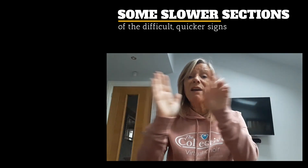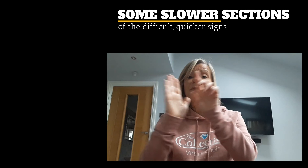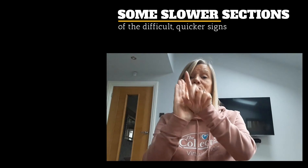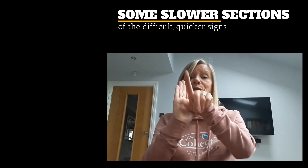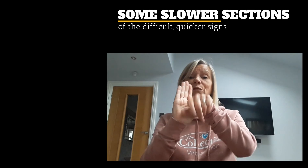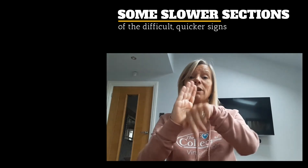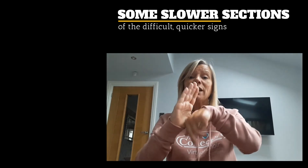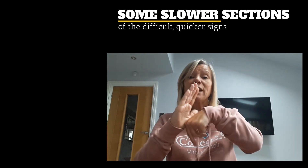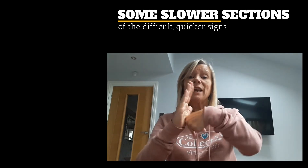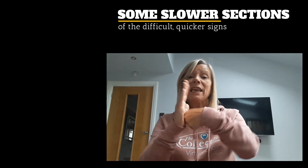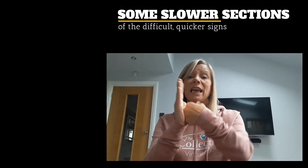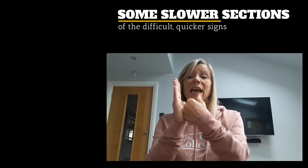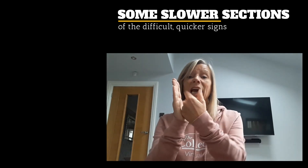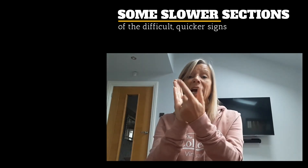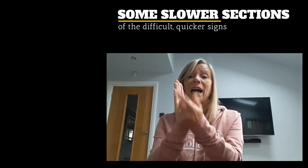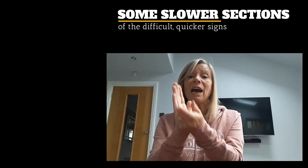every